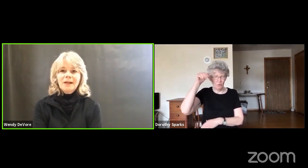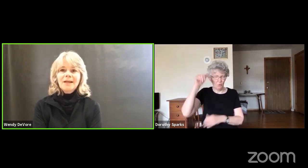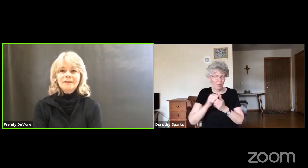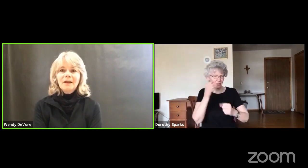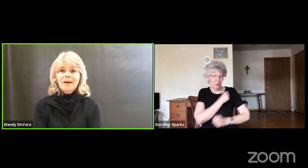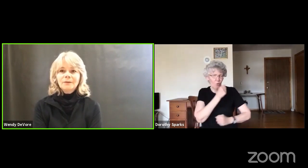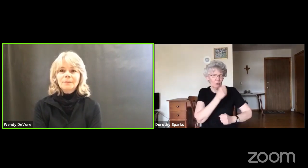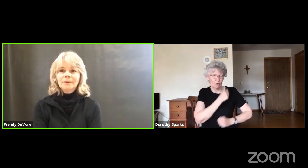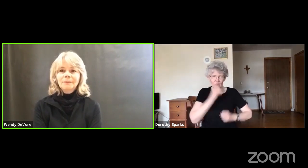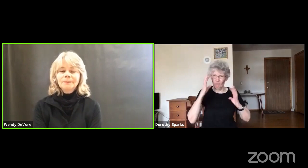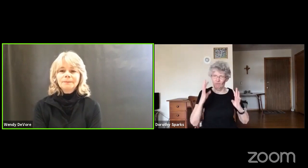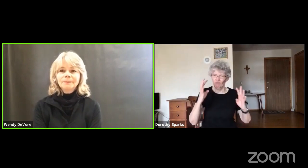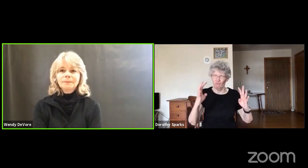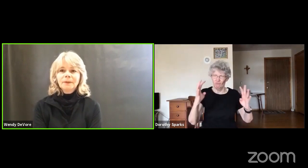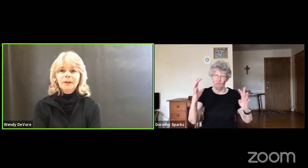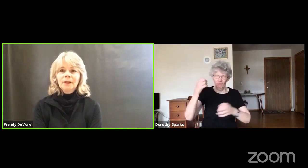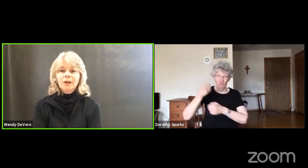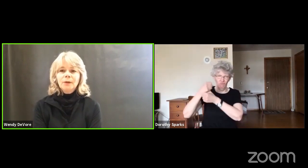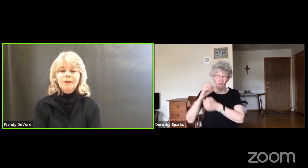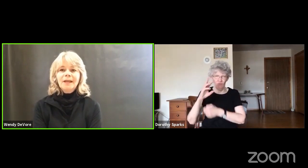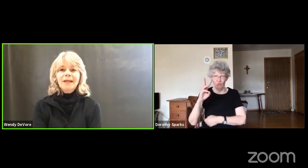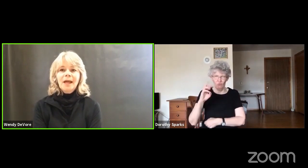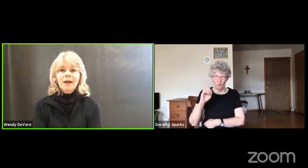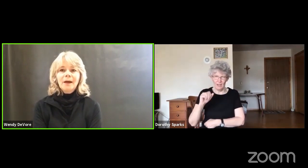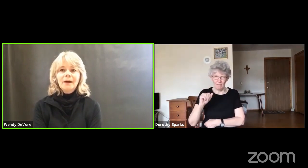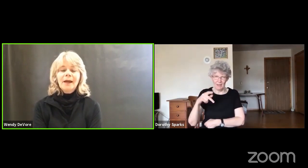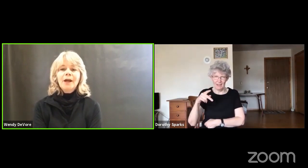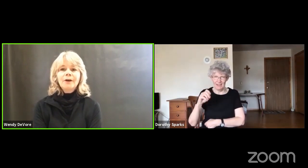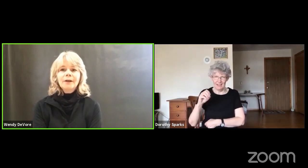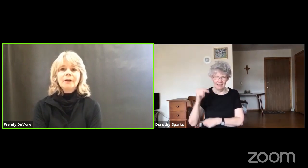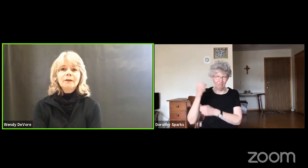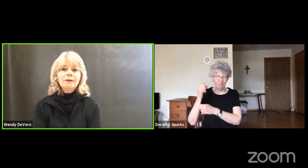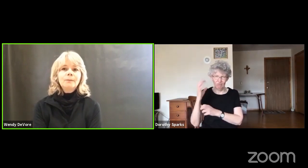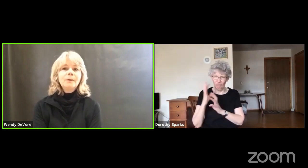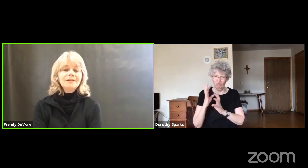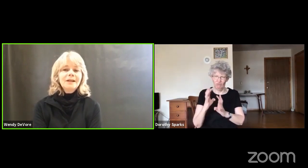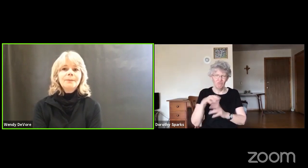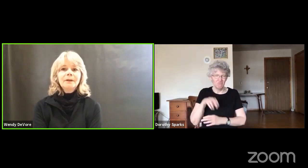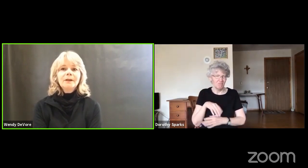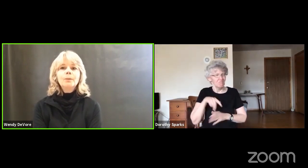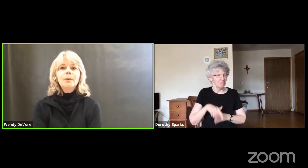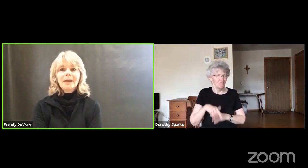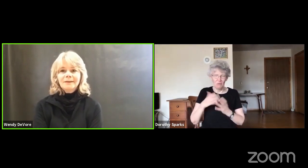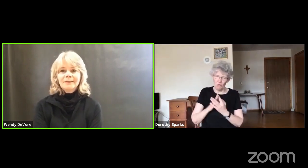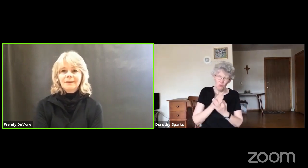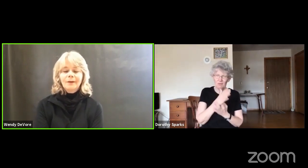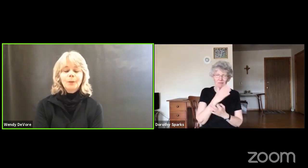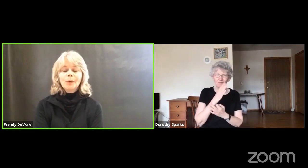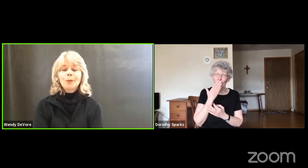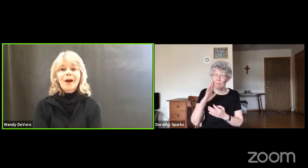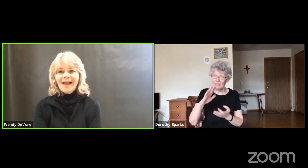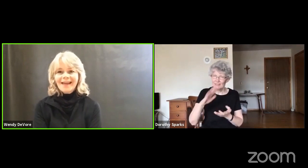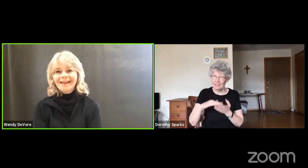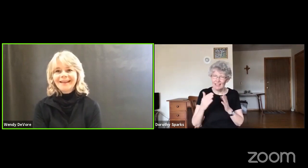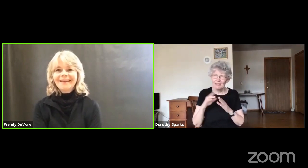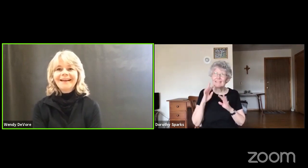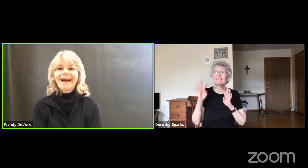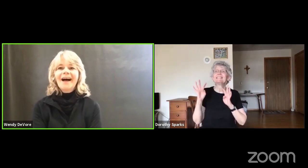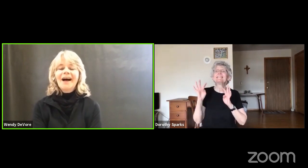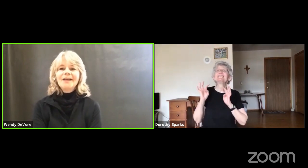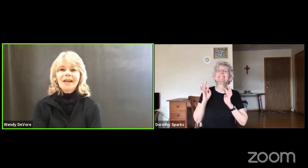in today's gospel, you know, King Herod would typically